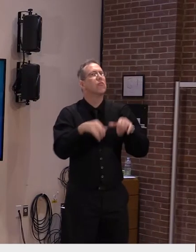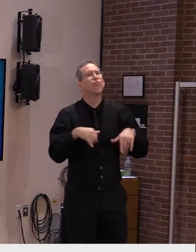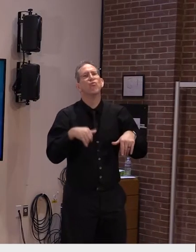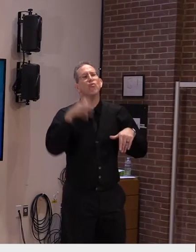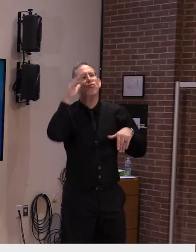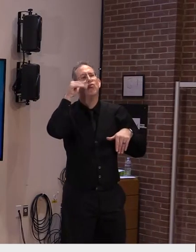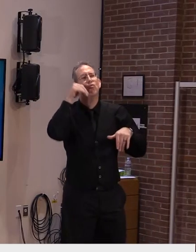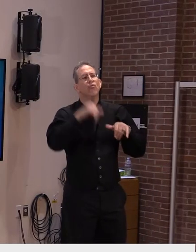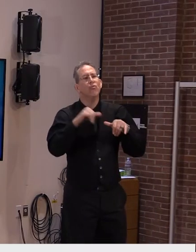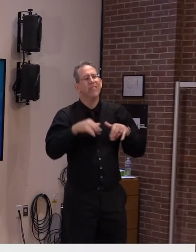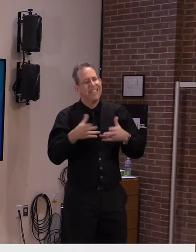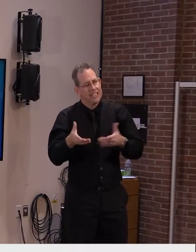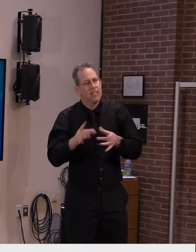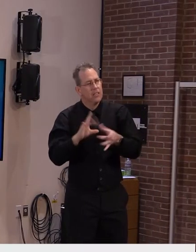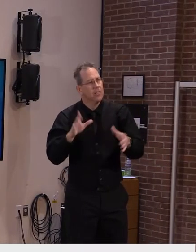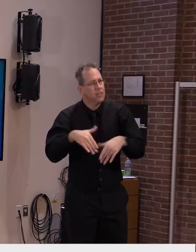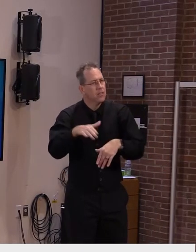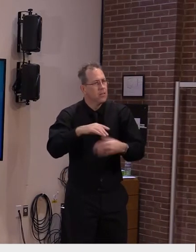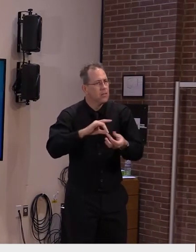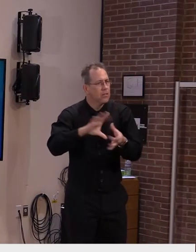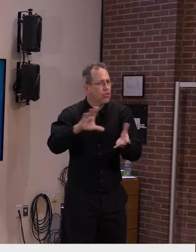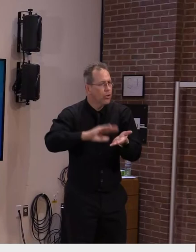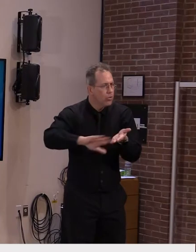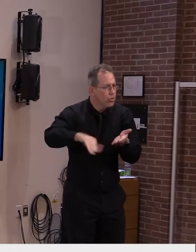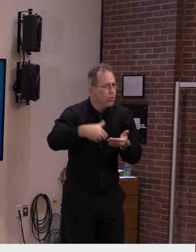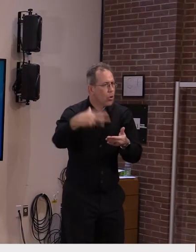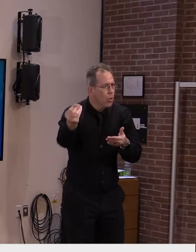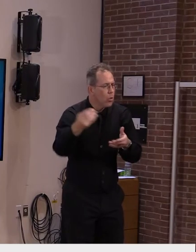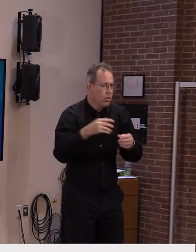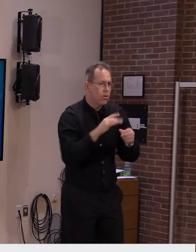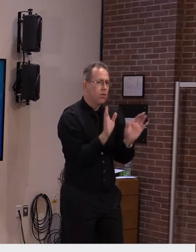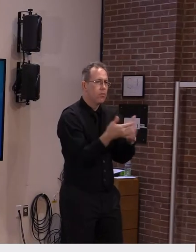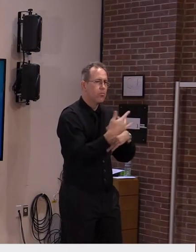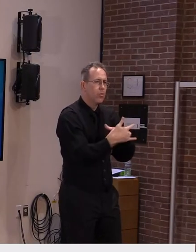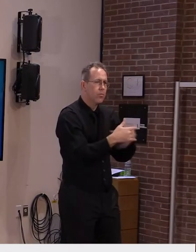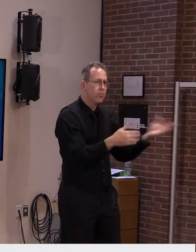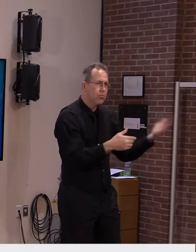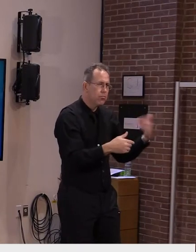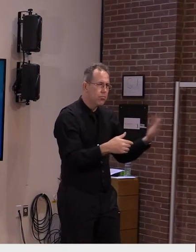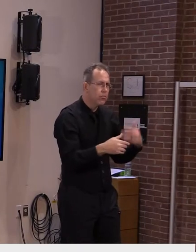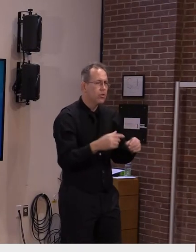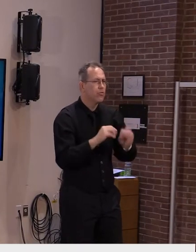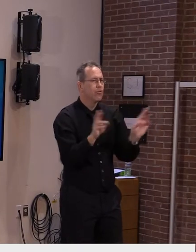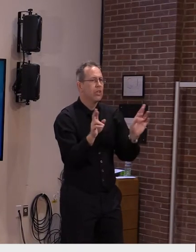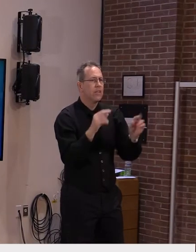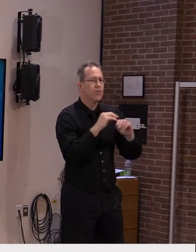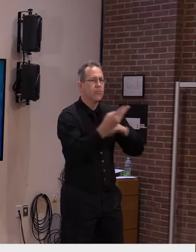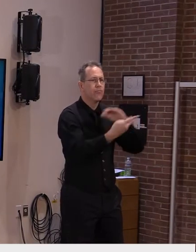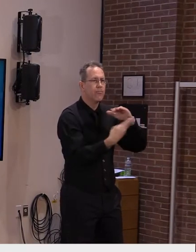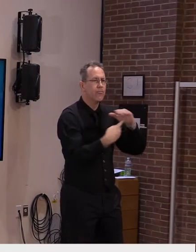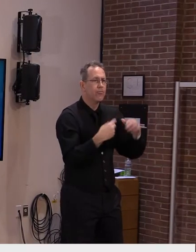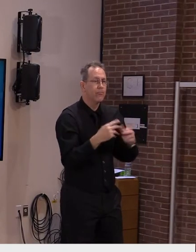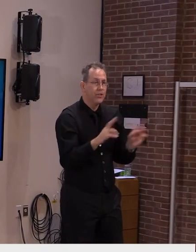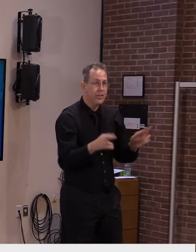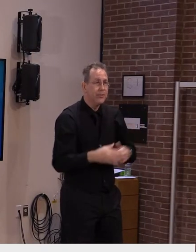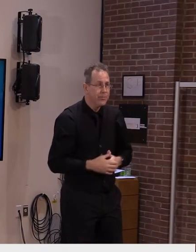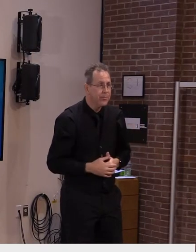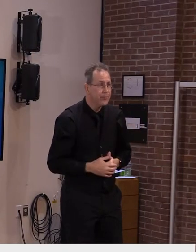have and freeing up patients so that they could move them out of the ICUs. So